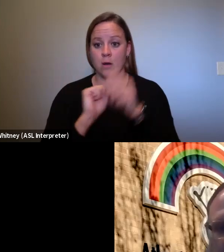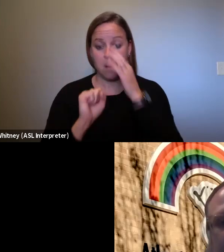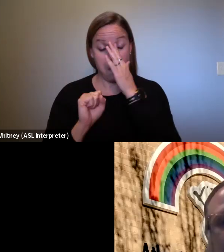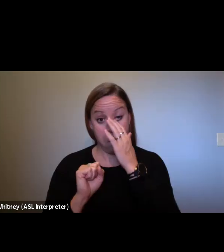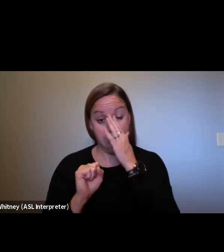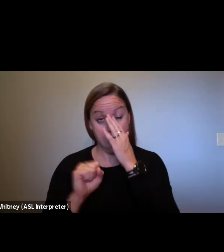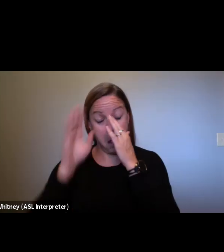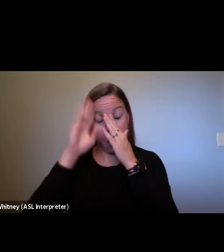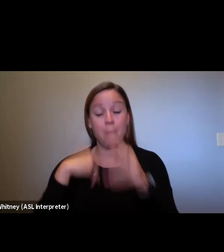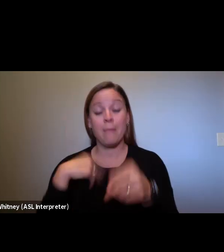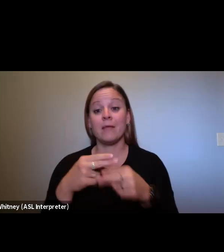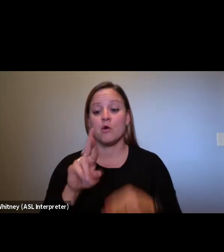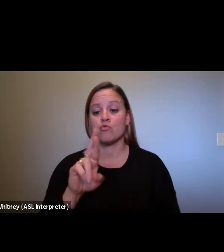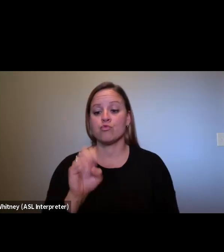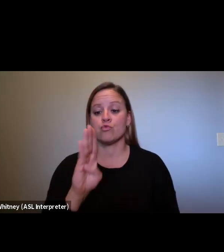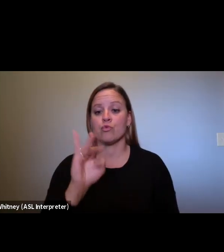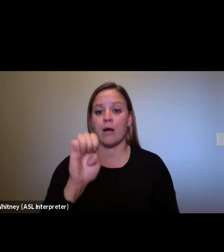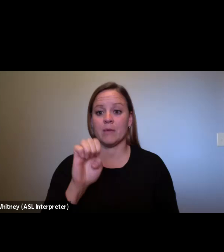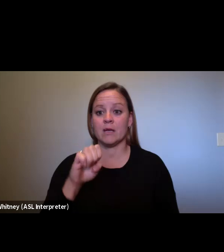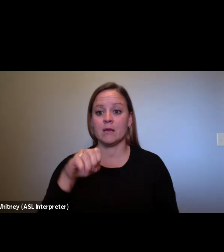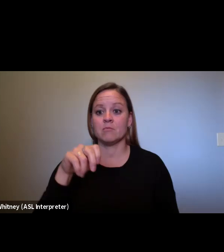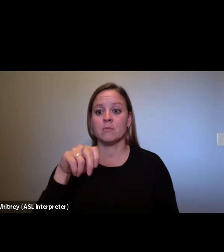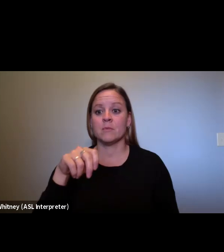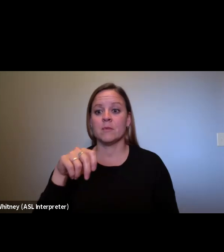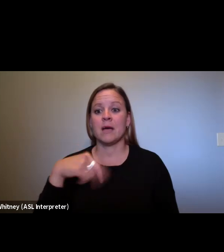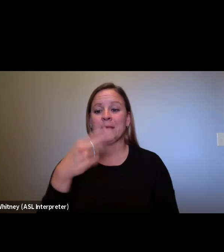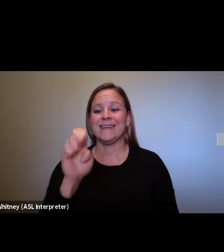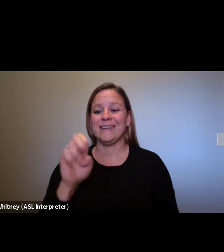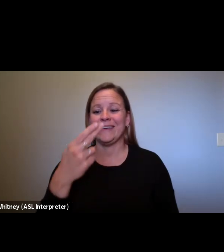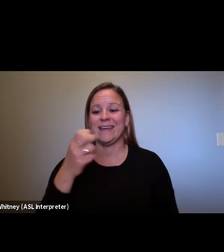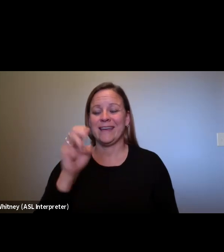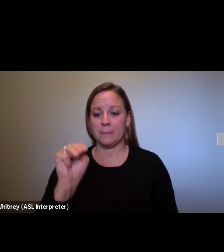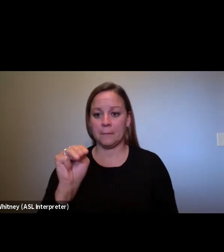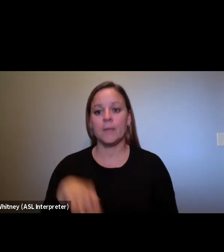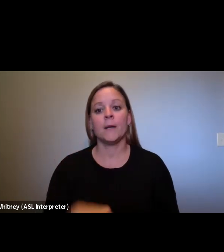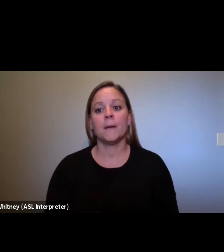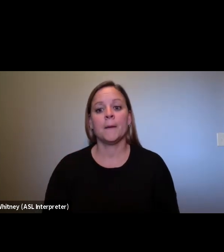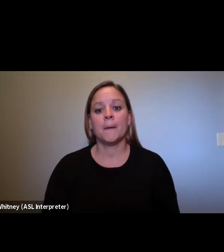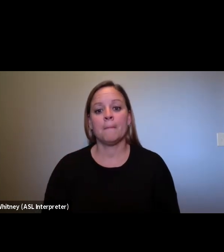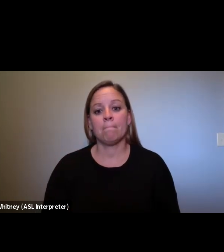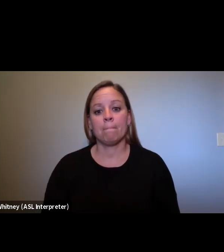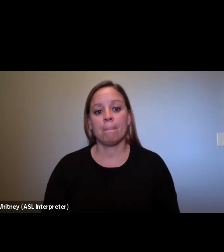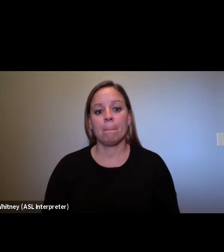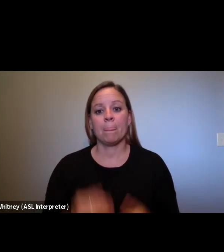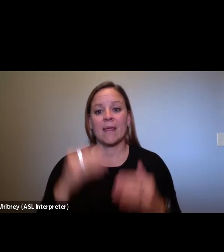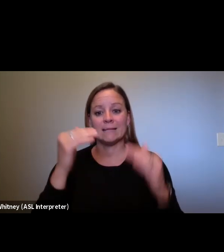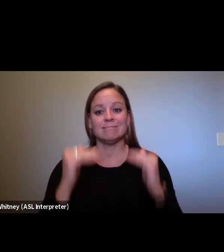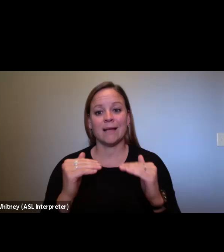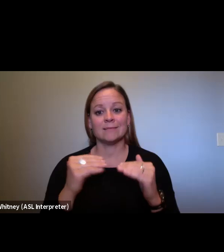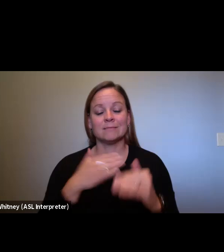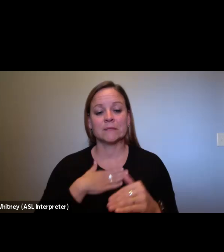Hi, so yeah, my name is Robbie, and my pronouns are he, him. And next slide, please,